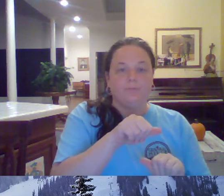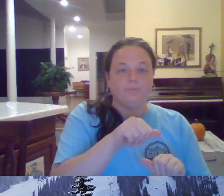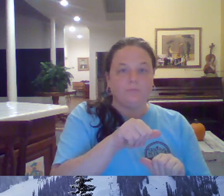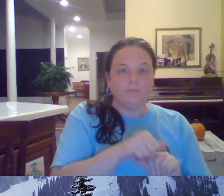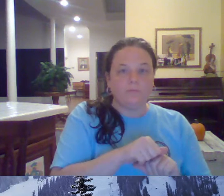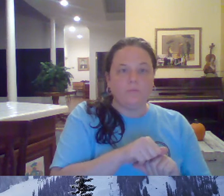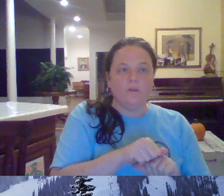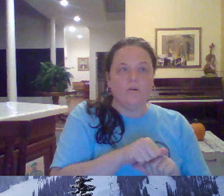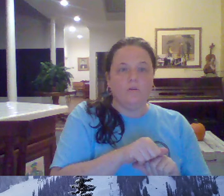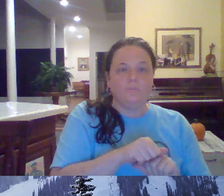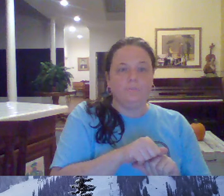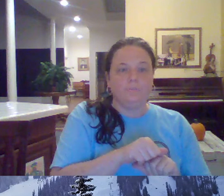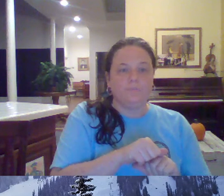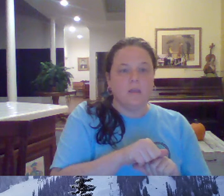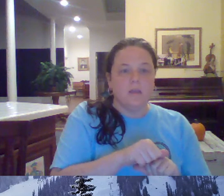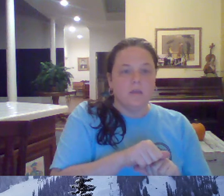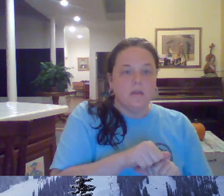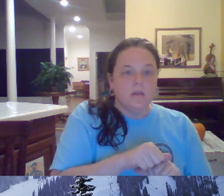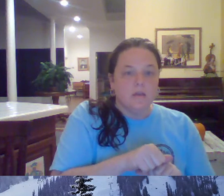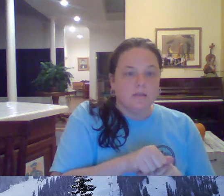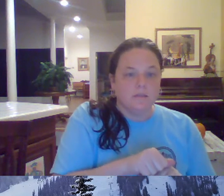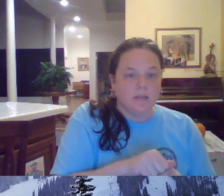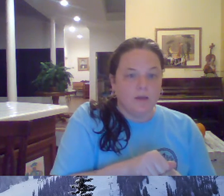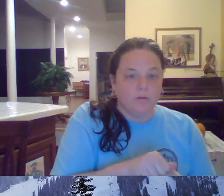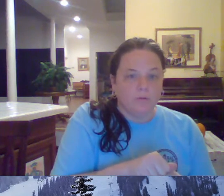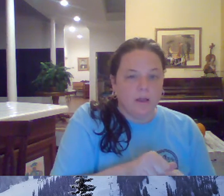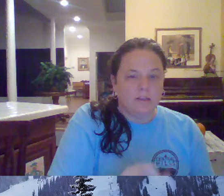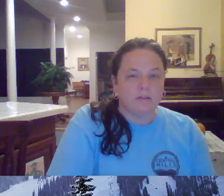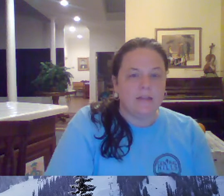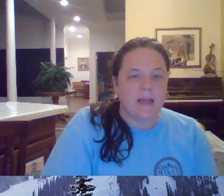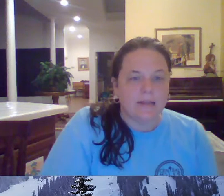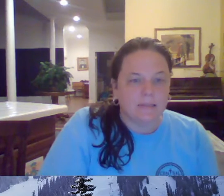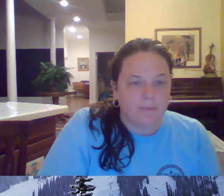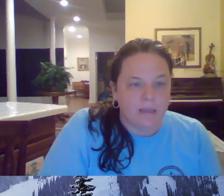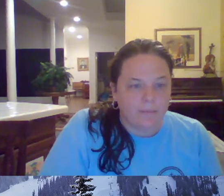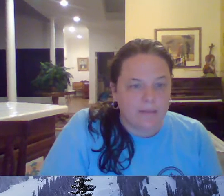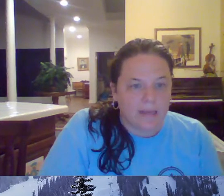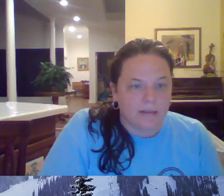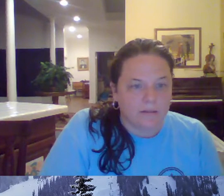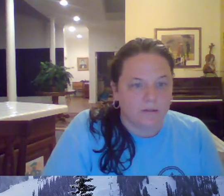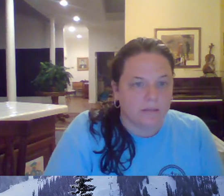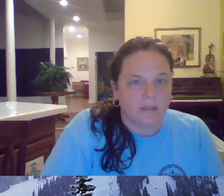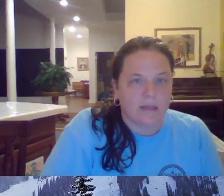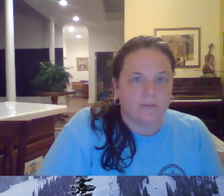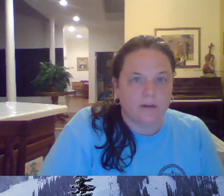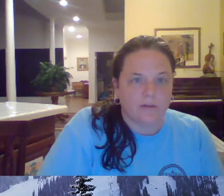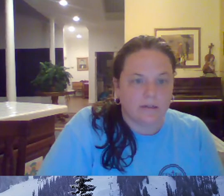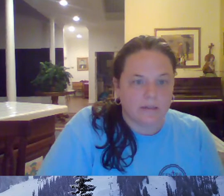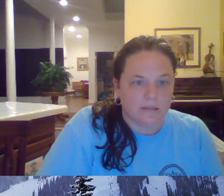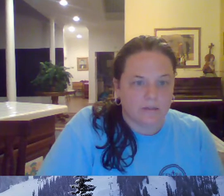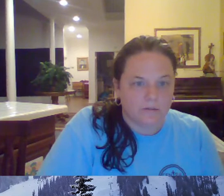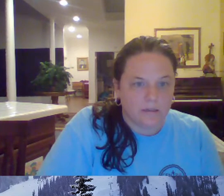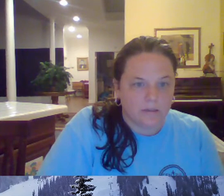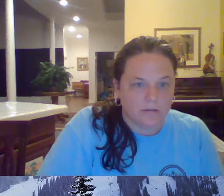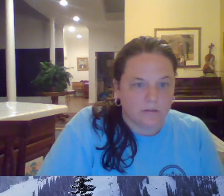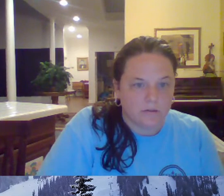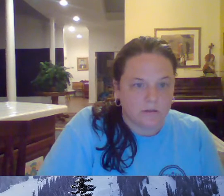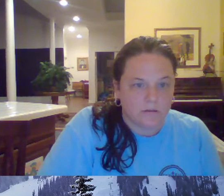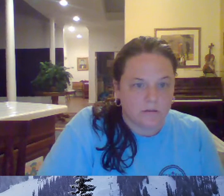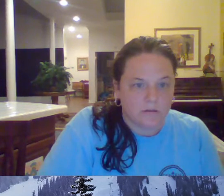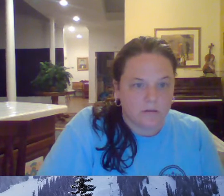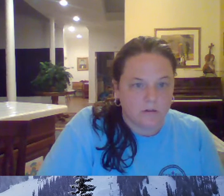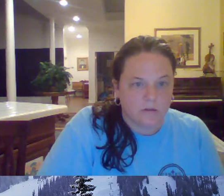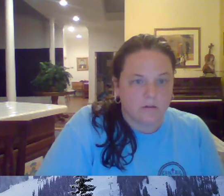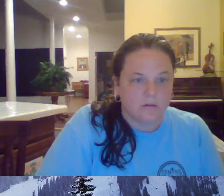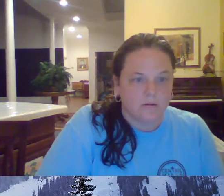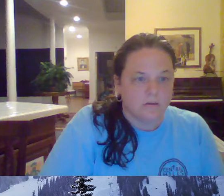as well. So y'all did ask me, I meant to add this onto the slide. As a matter of fact, I guess I can do it right now.